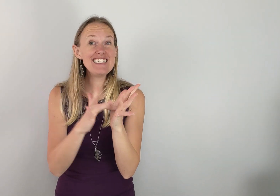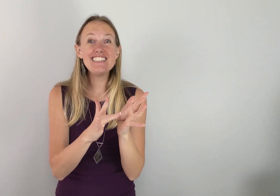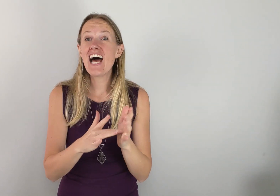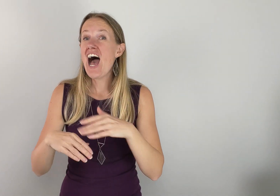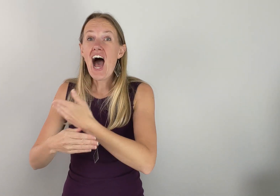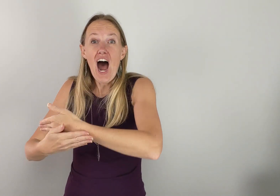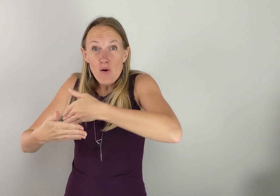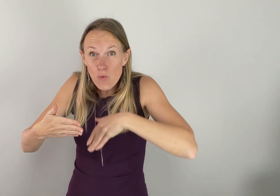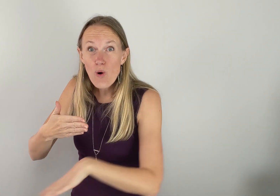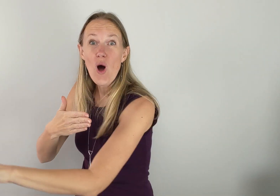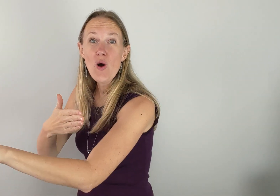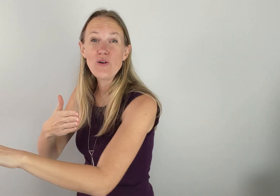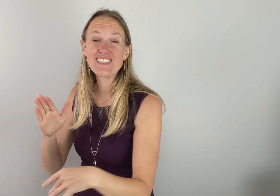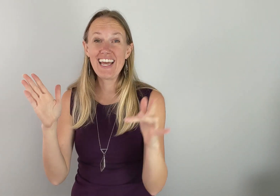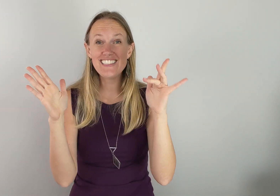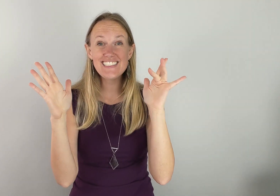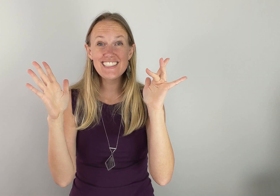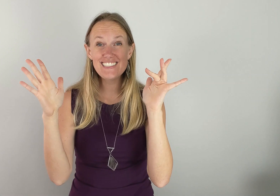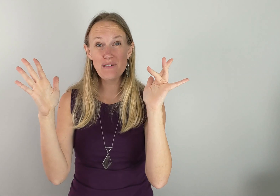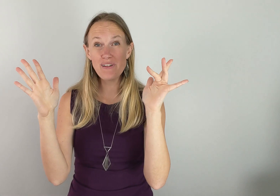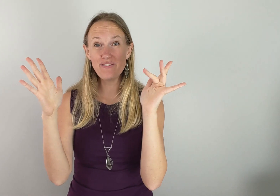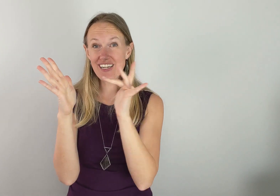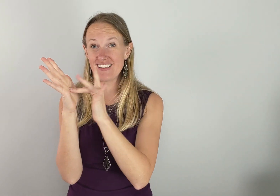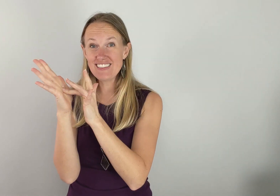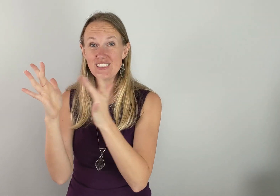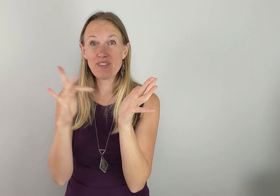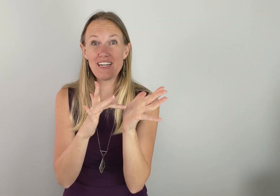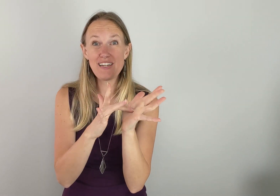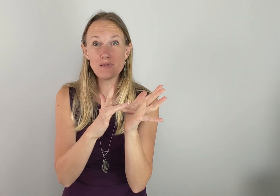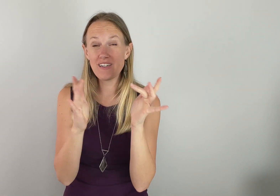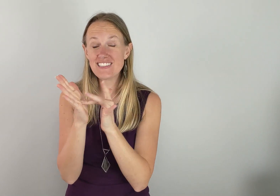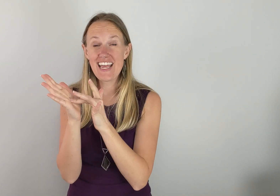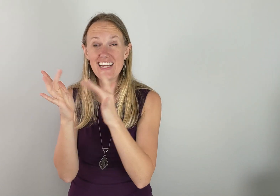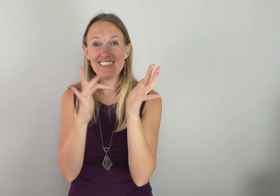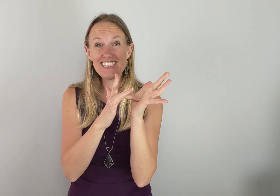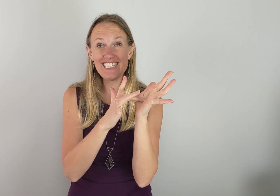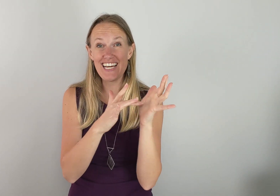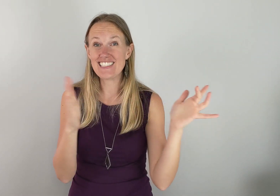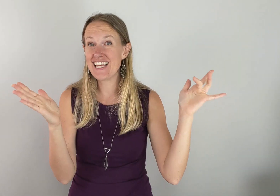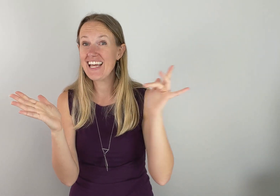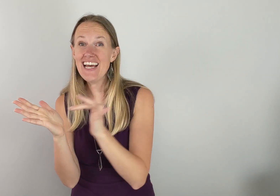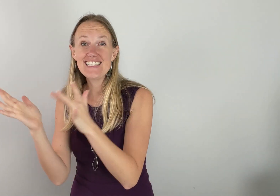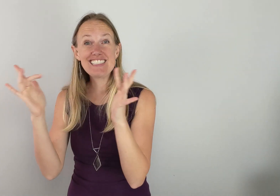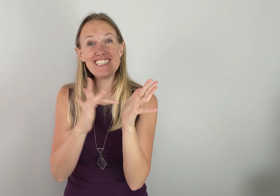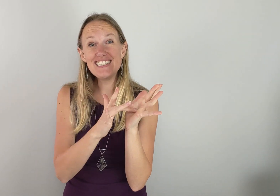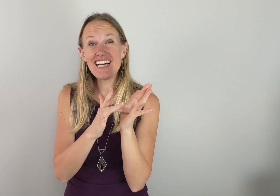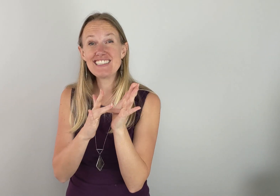Jesus arose, okay? Jesus is your middle fingers showing the nails pierced hands. Jesus, okay? Jesus, and